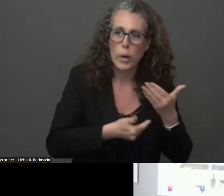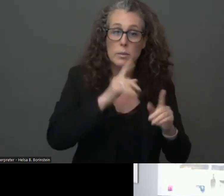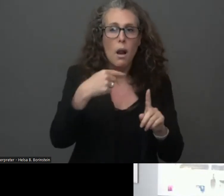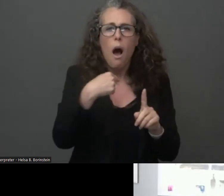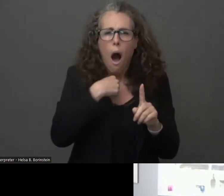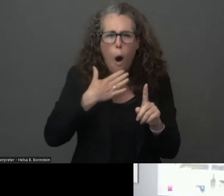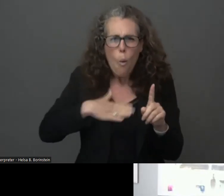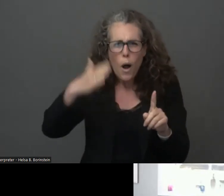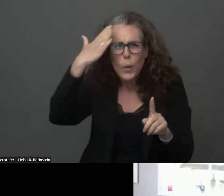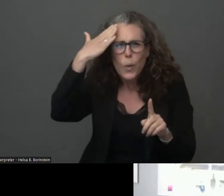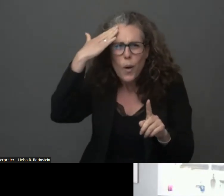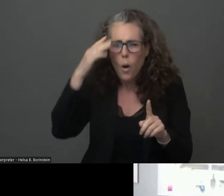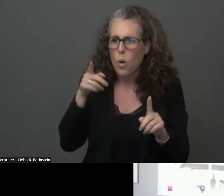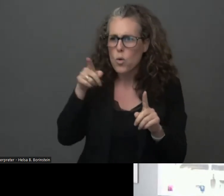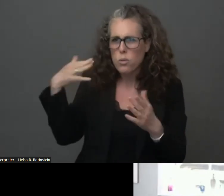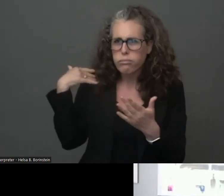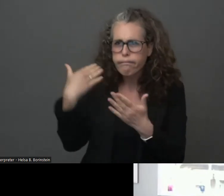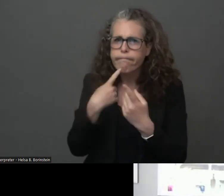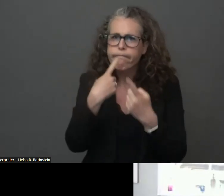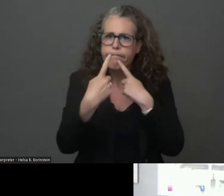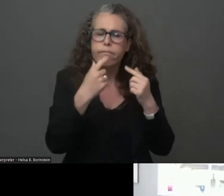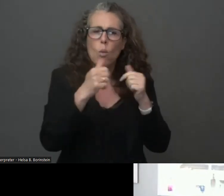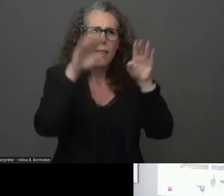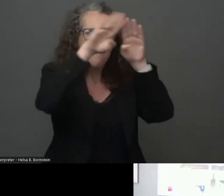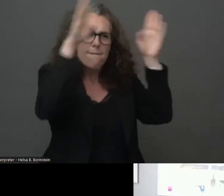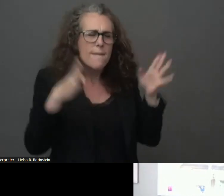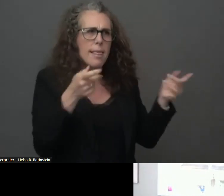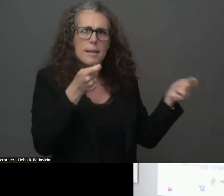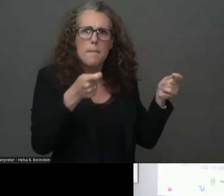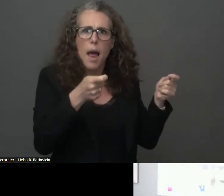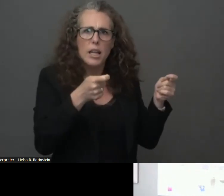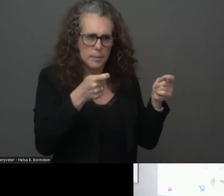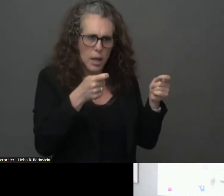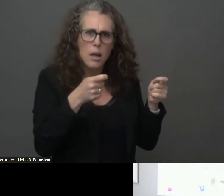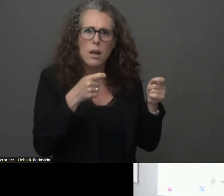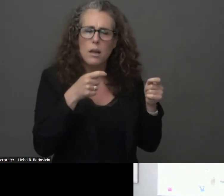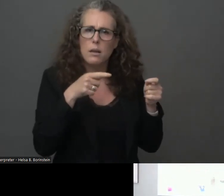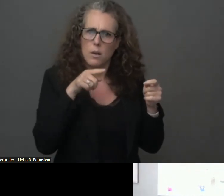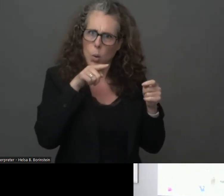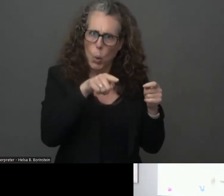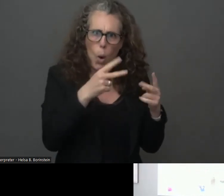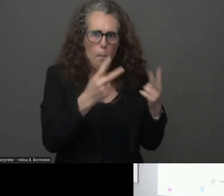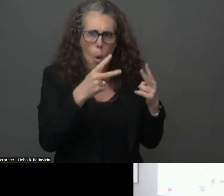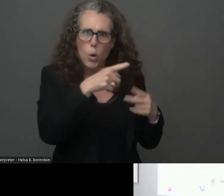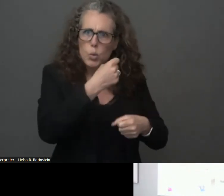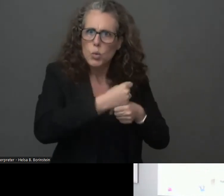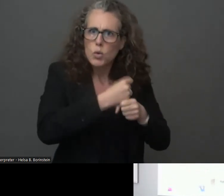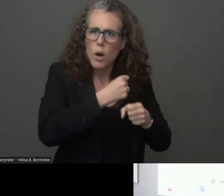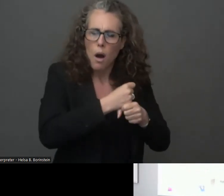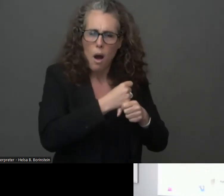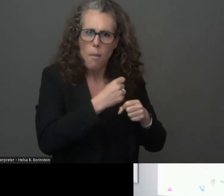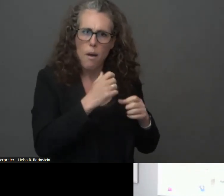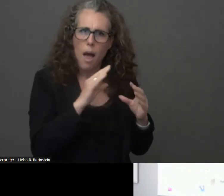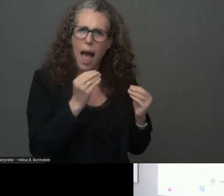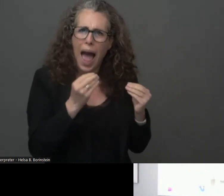doing in your conversations with facilities management, given the key role that plays in making sure you can flex the environment